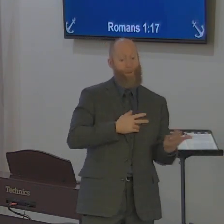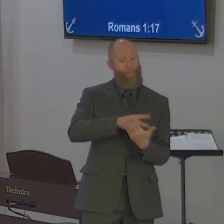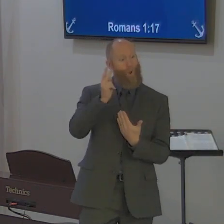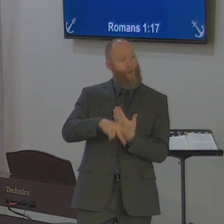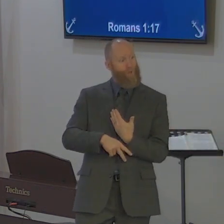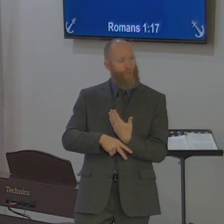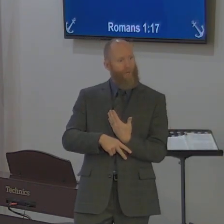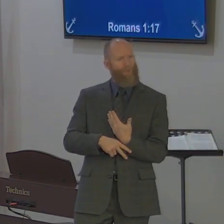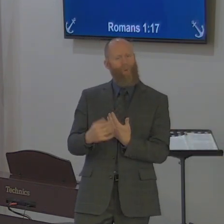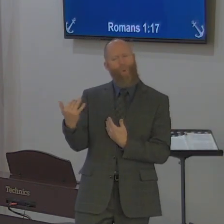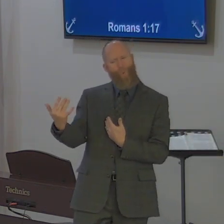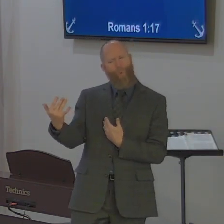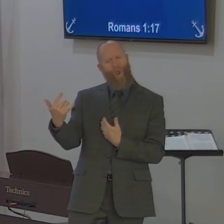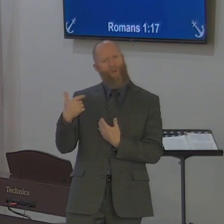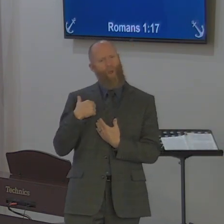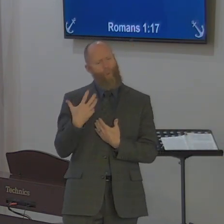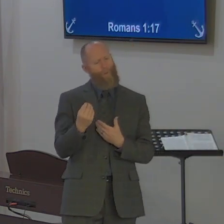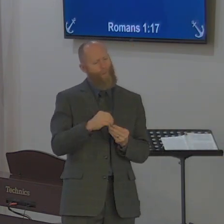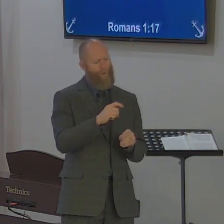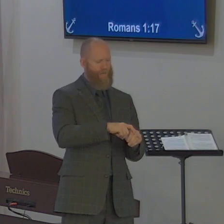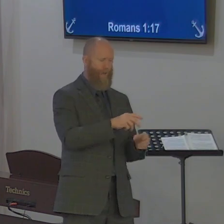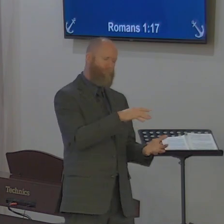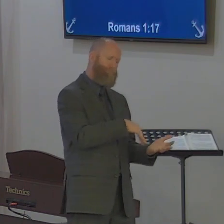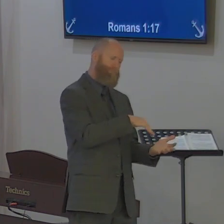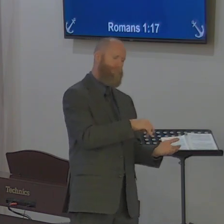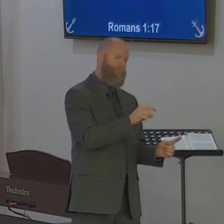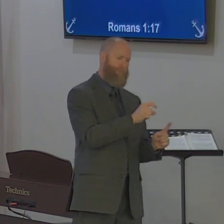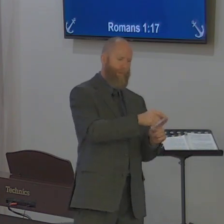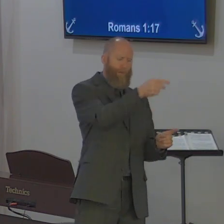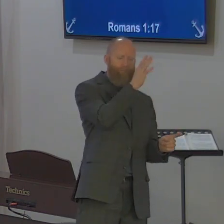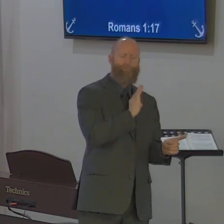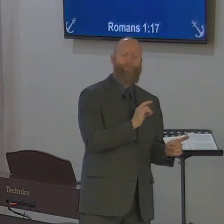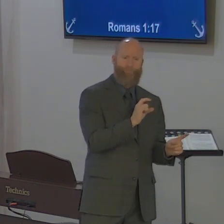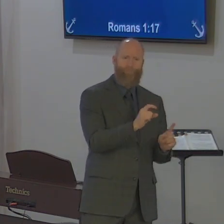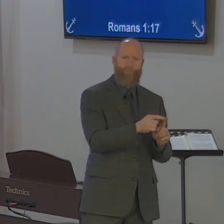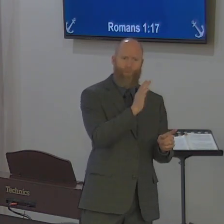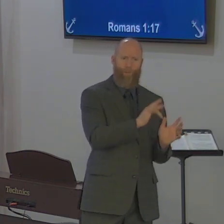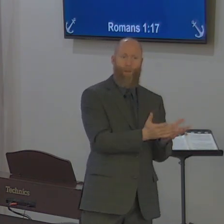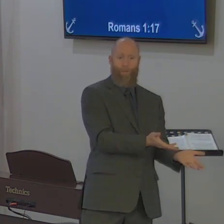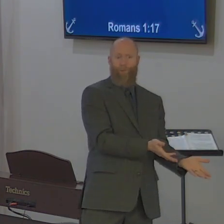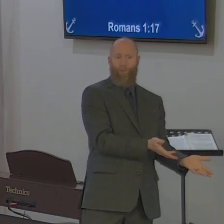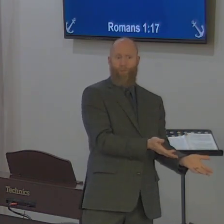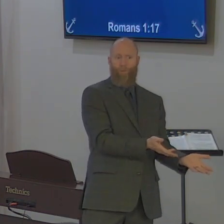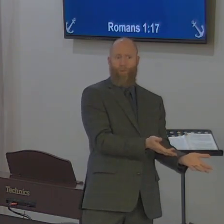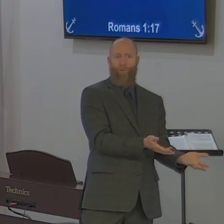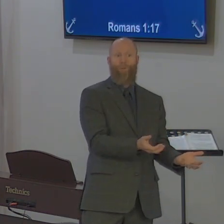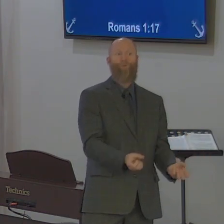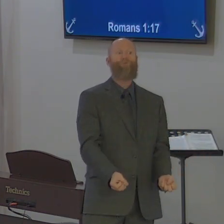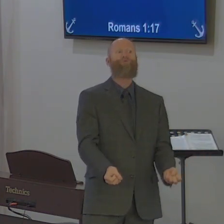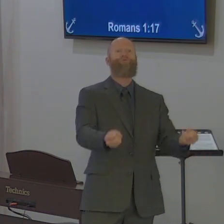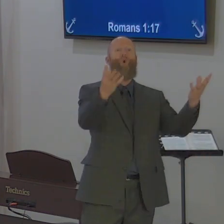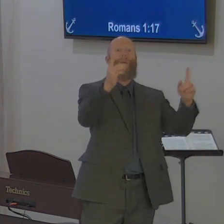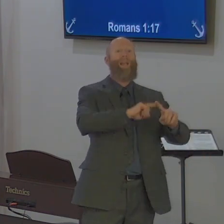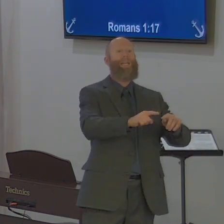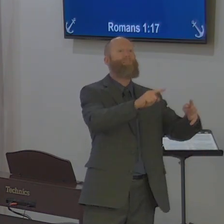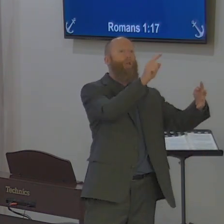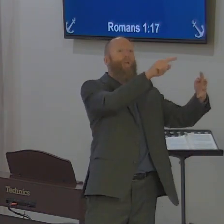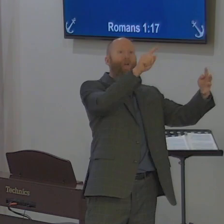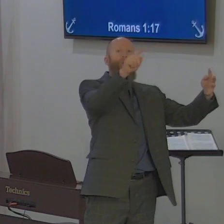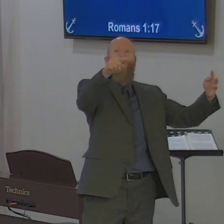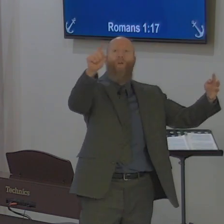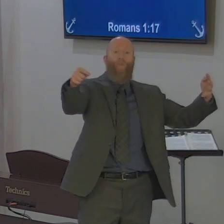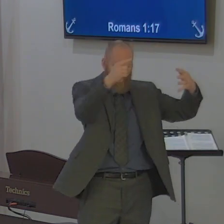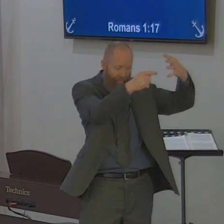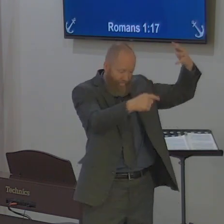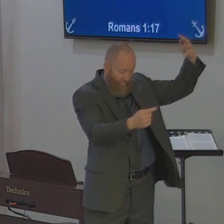spend a little time in God's Word. There's so many things that are pulling at our time, right? Ourselves,